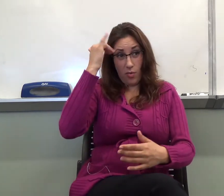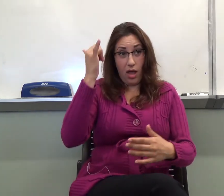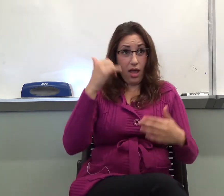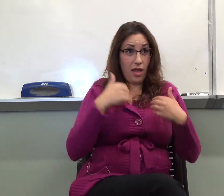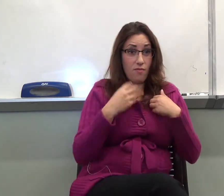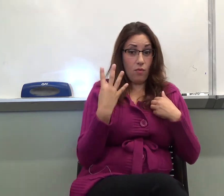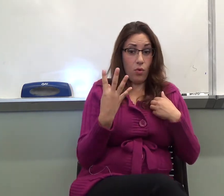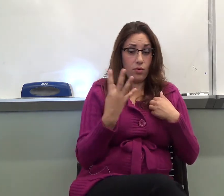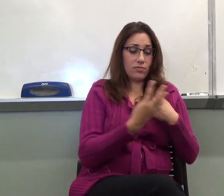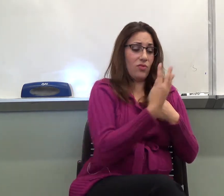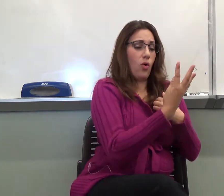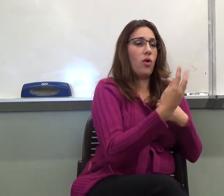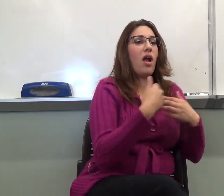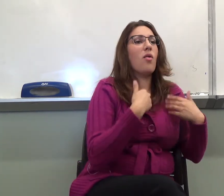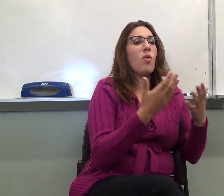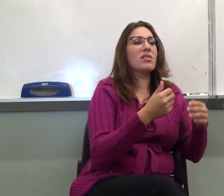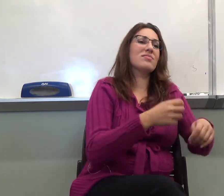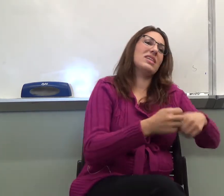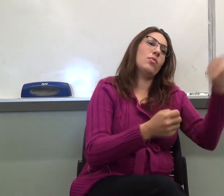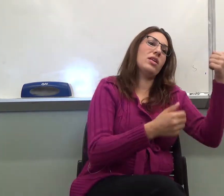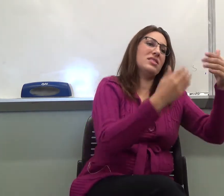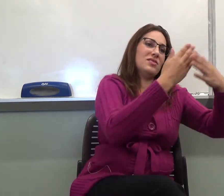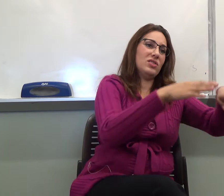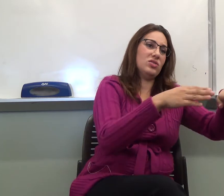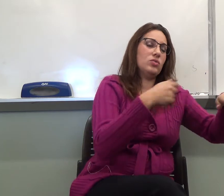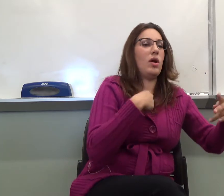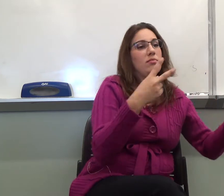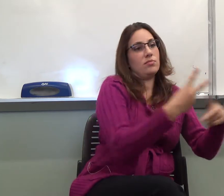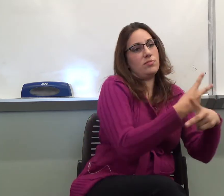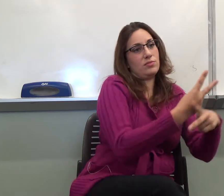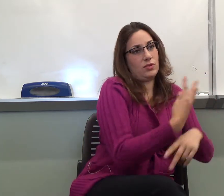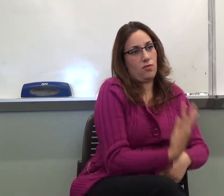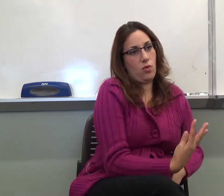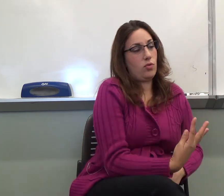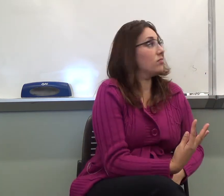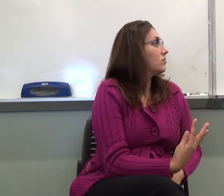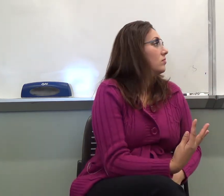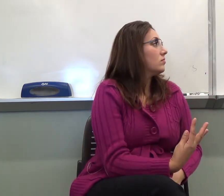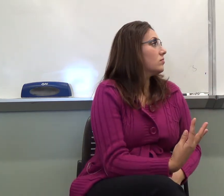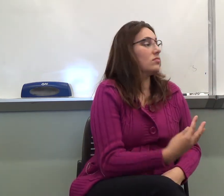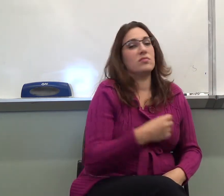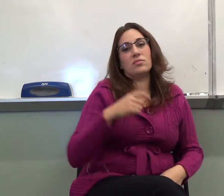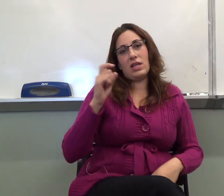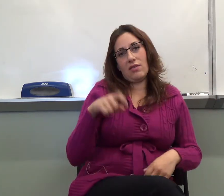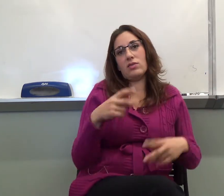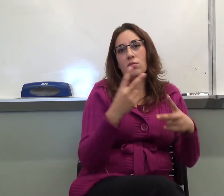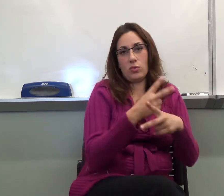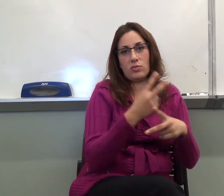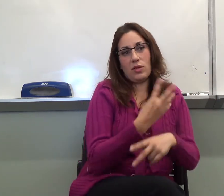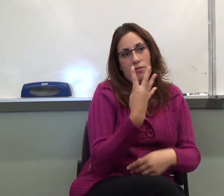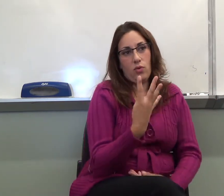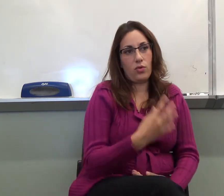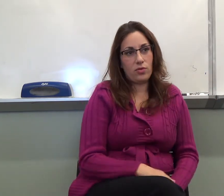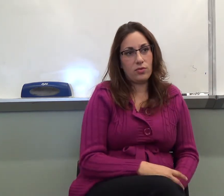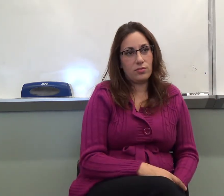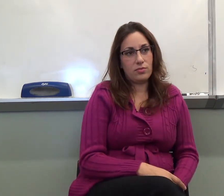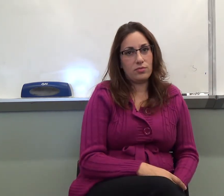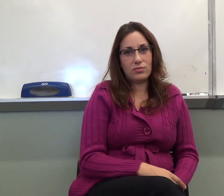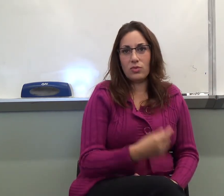of this division by 4. So I multiply by 4. And I have to multiply by 4 over here also. So I'm doing the same thing to both sides, in other